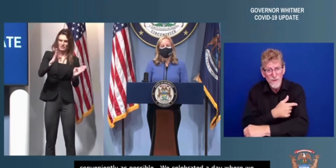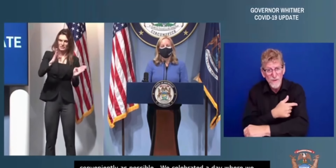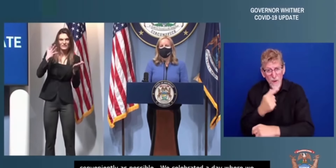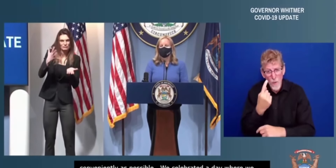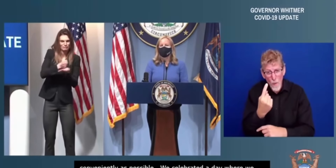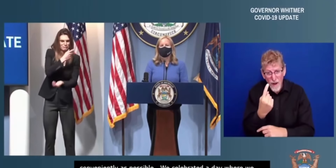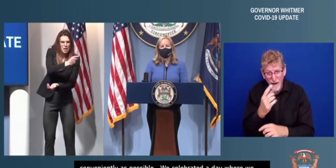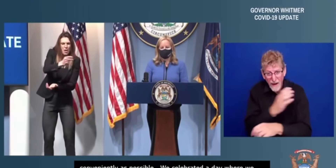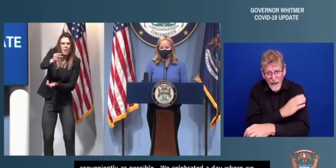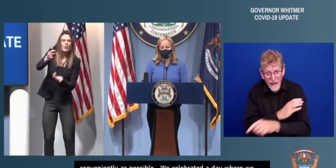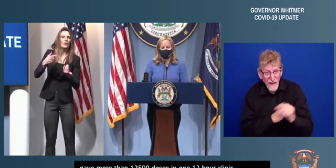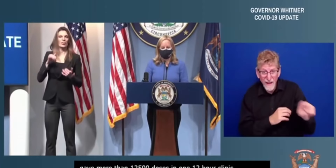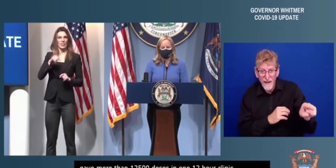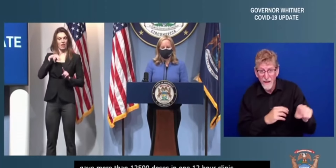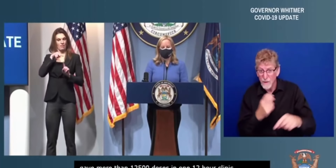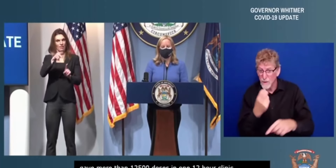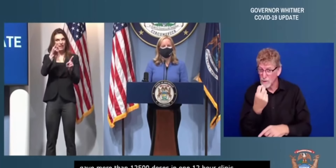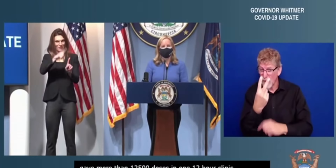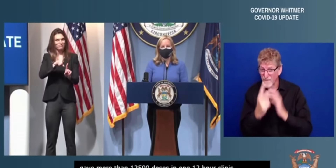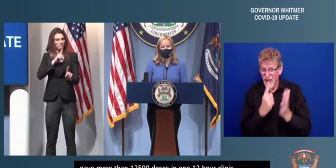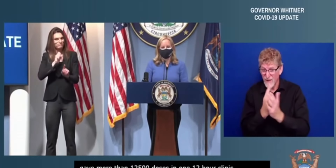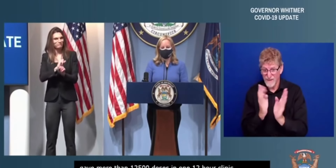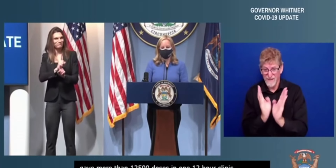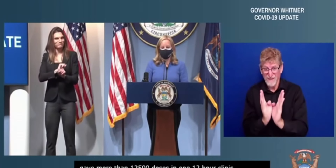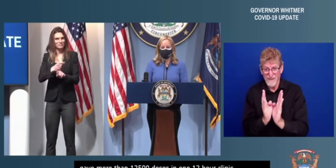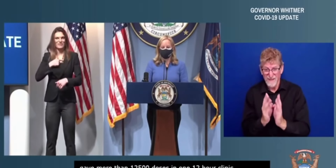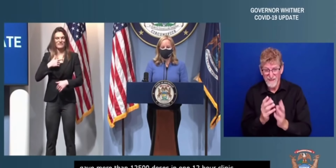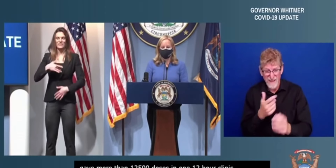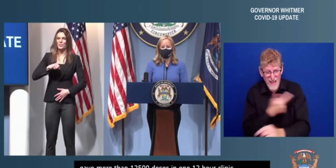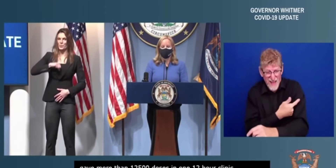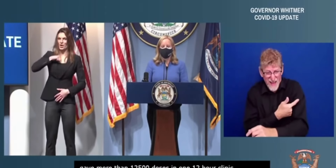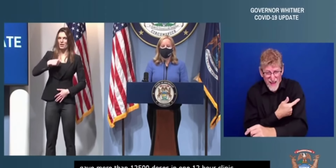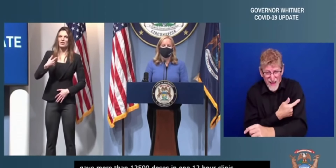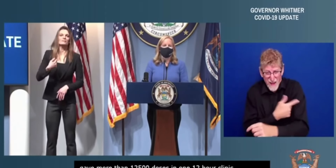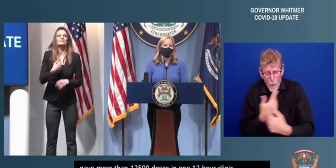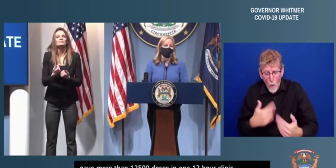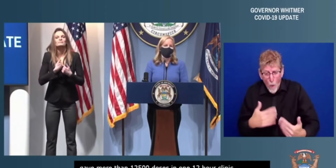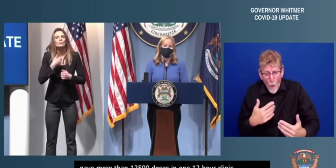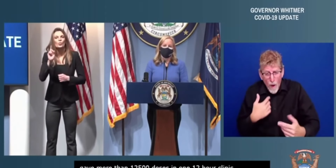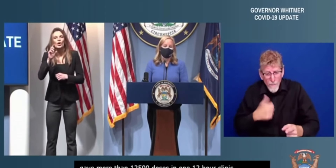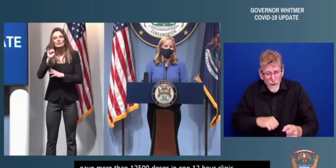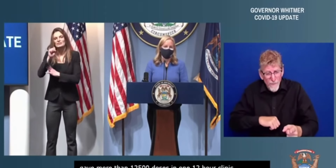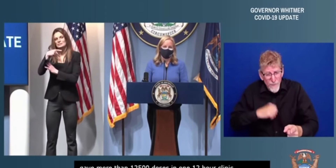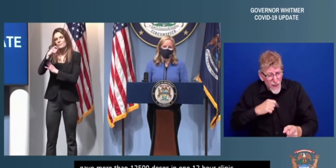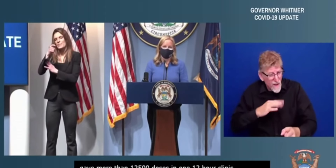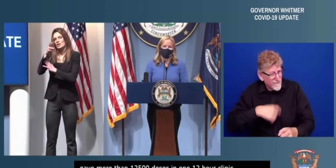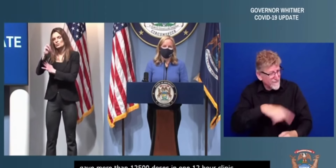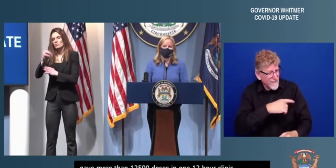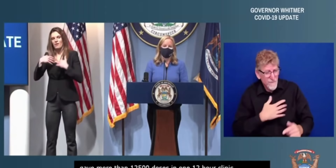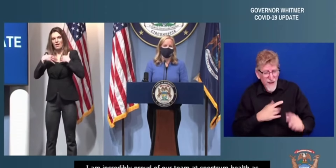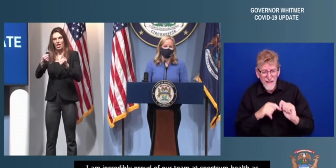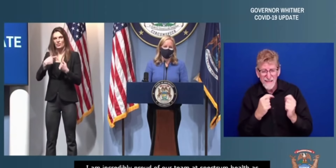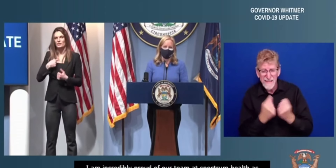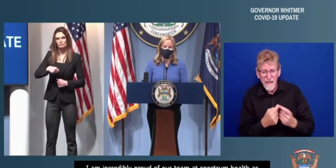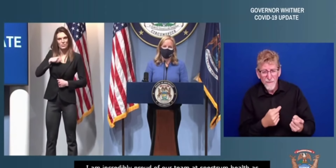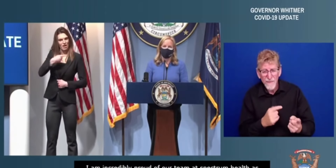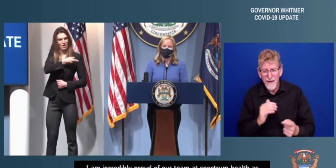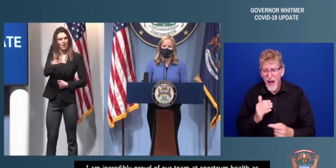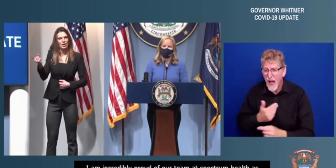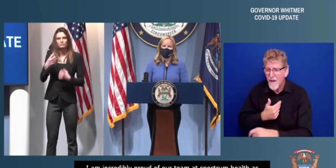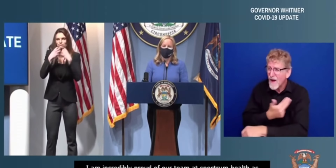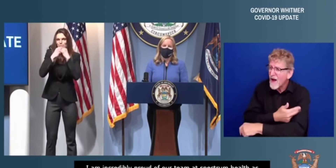I am incredibly proud of our team at Spectrum Health, as well as the teams at all the hospitals, physician